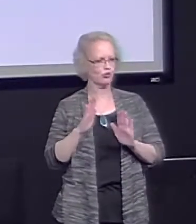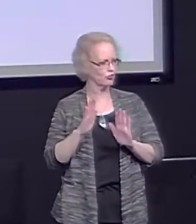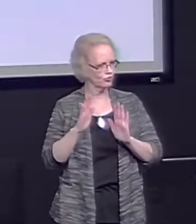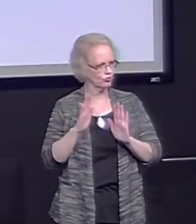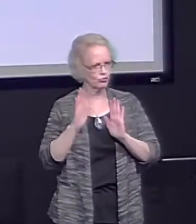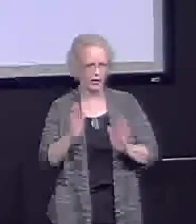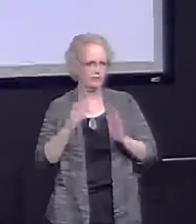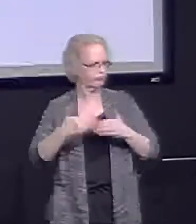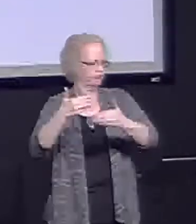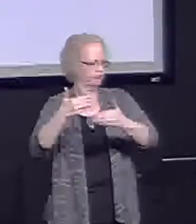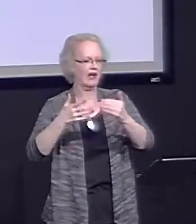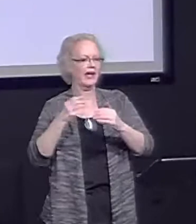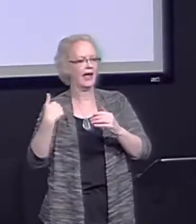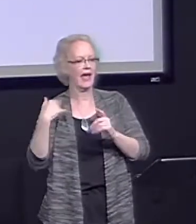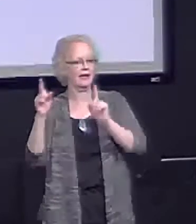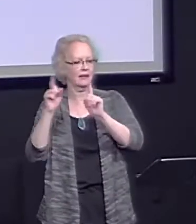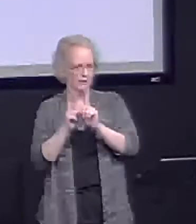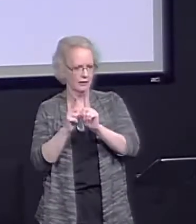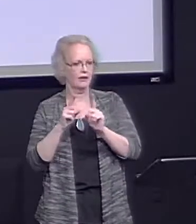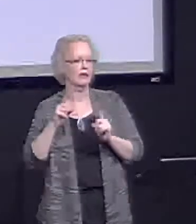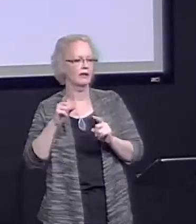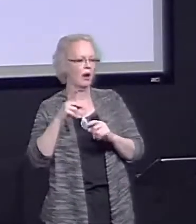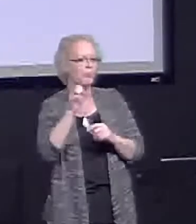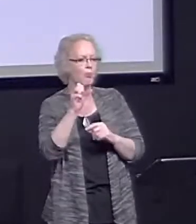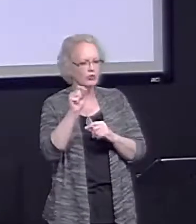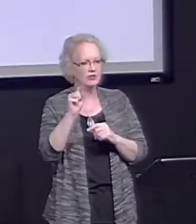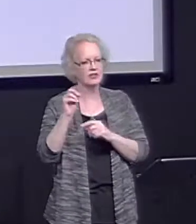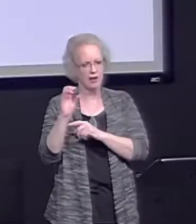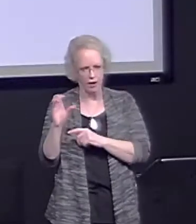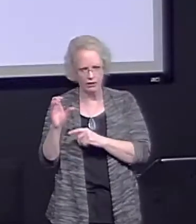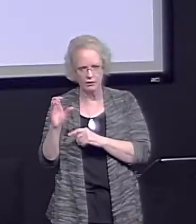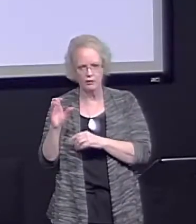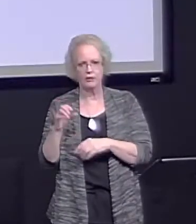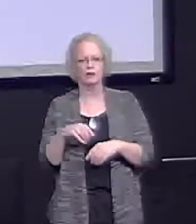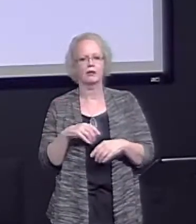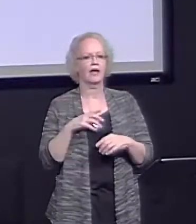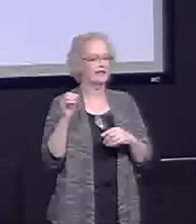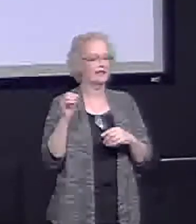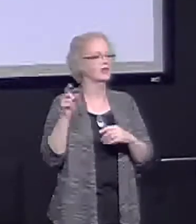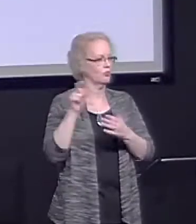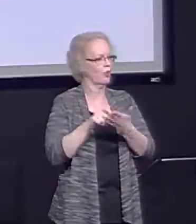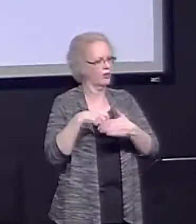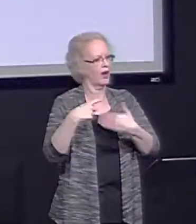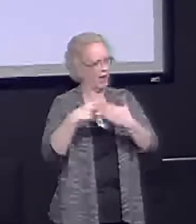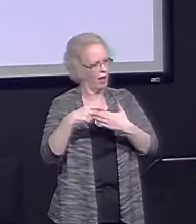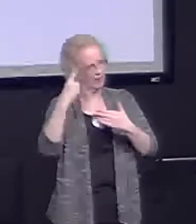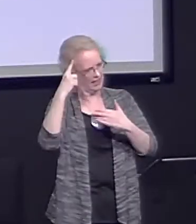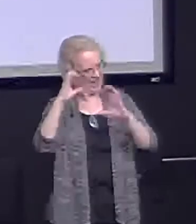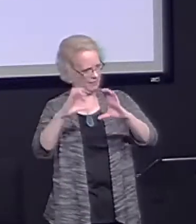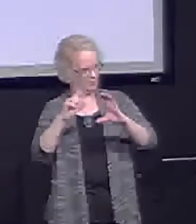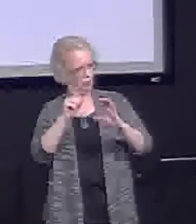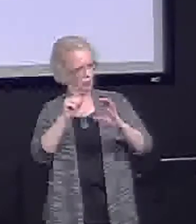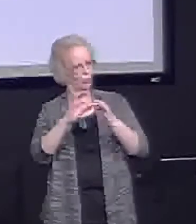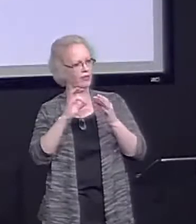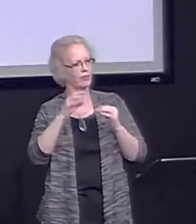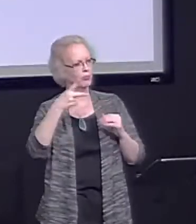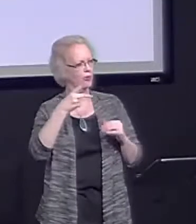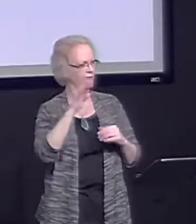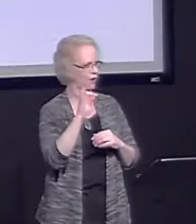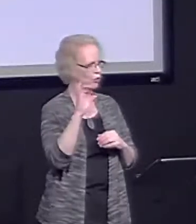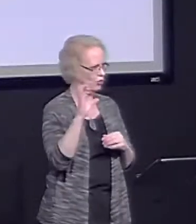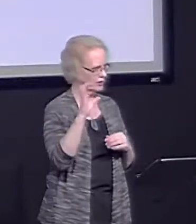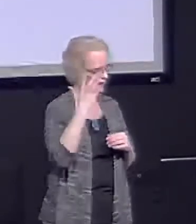Romansky, who worked with her on the anatomy of prefrontal cortex. And I asked them, I said, could we do an experiment